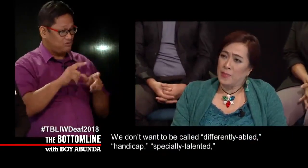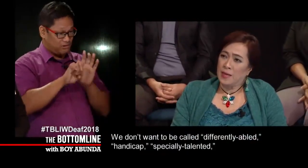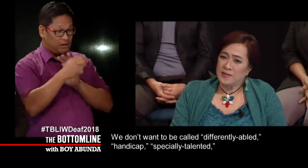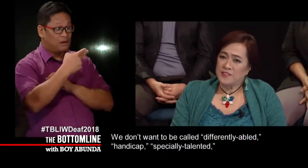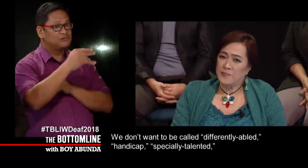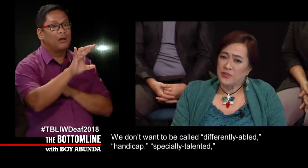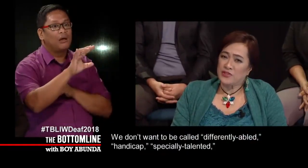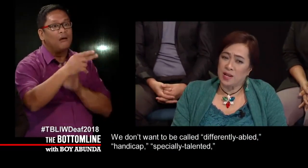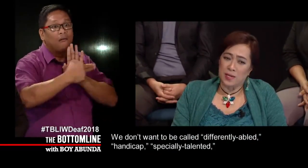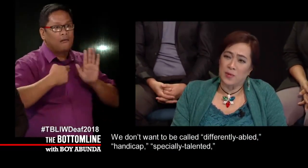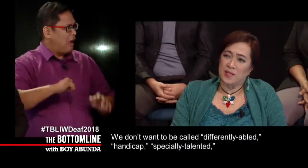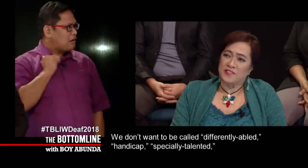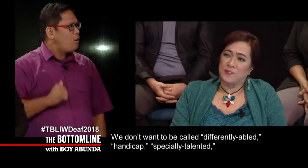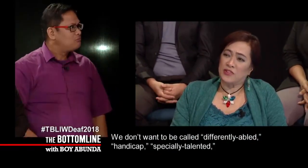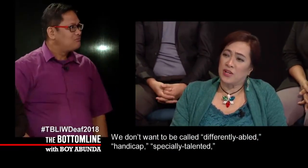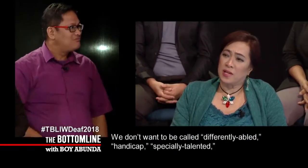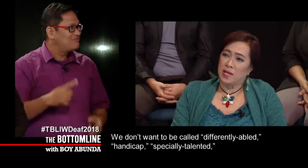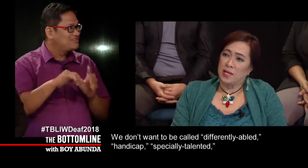handicapped, especially